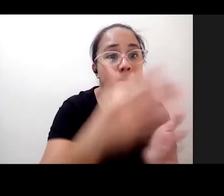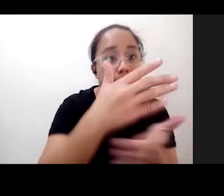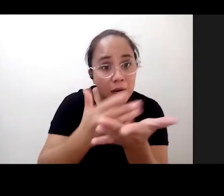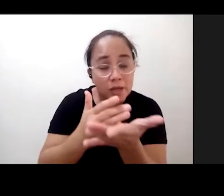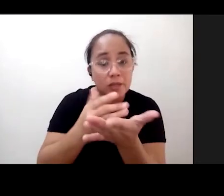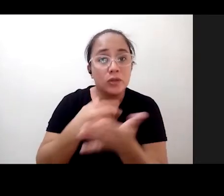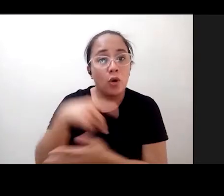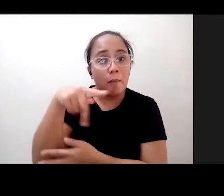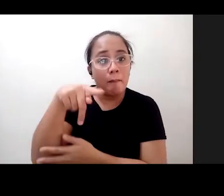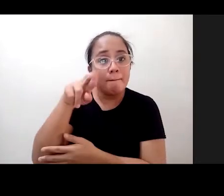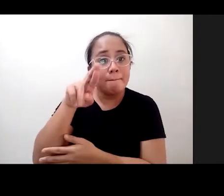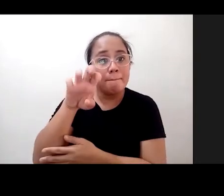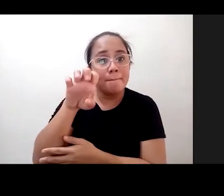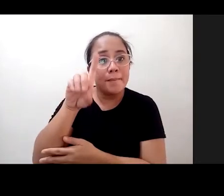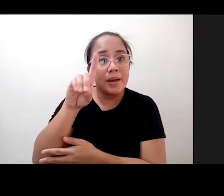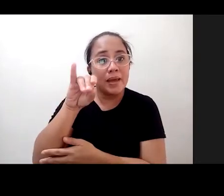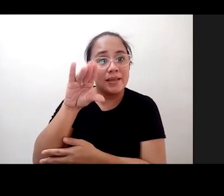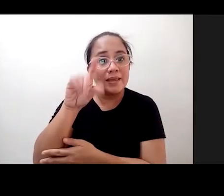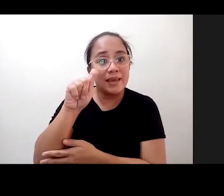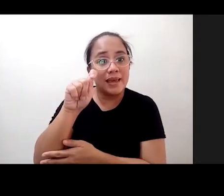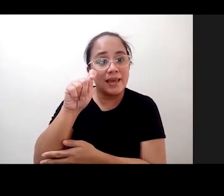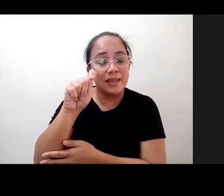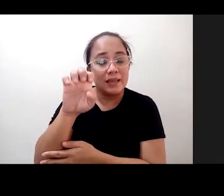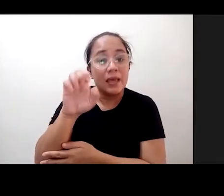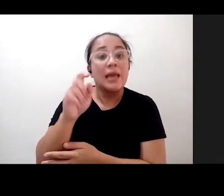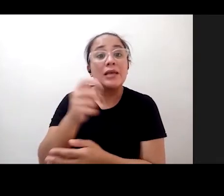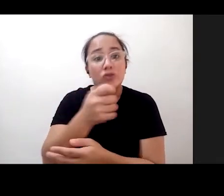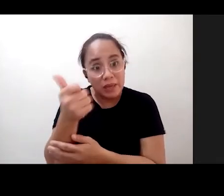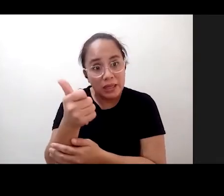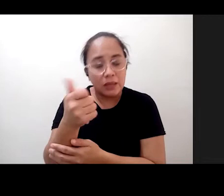You can leave it like it is, or you can say,